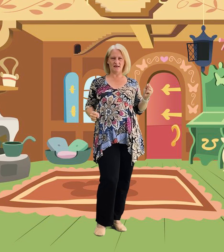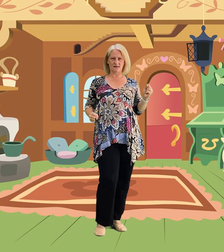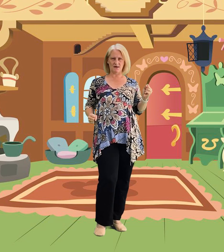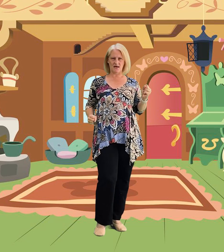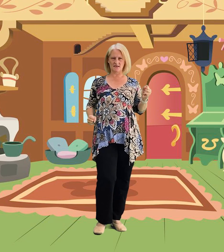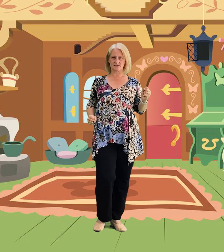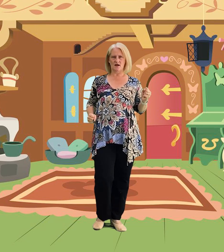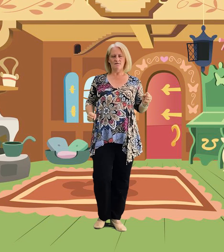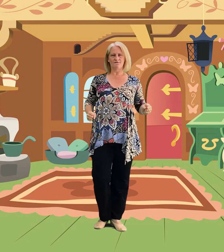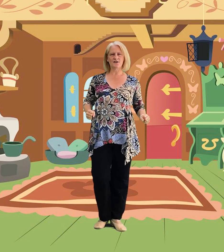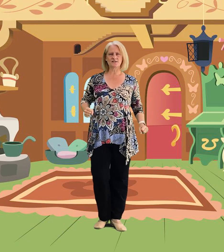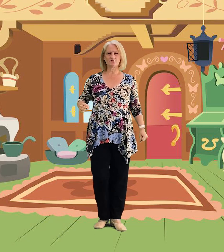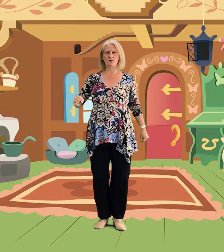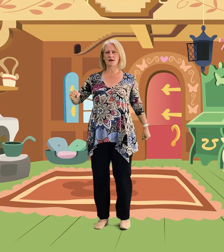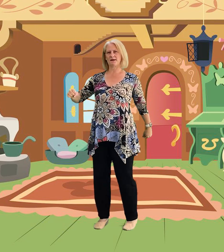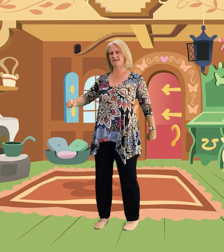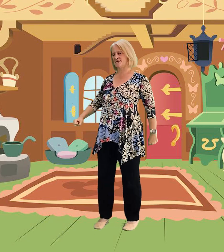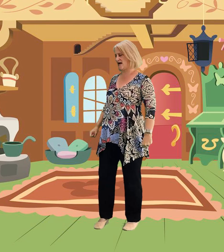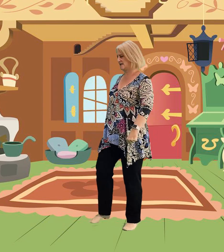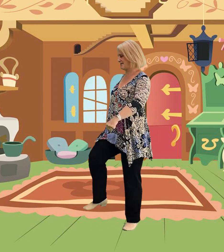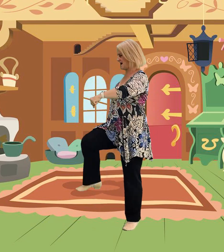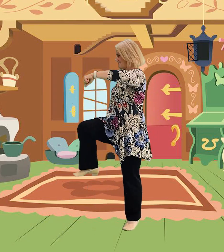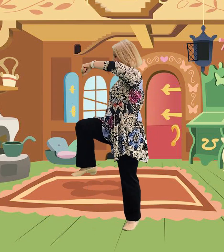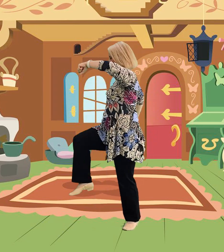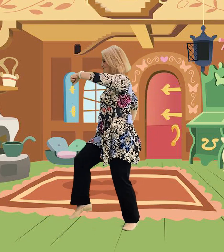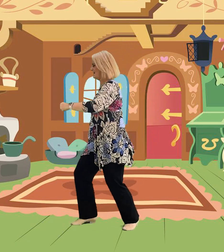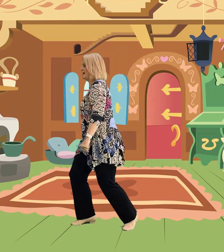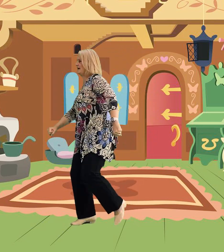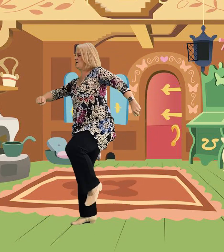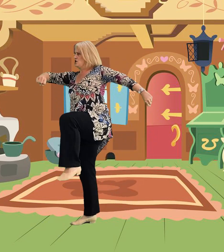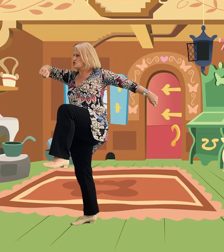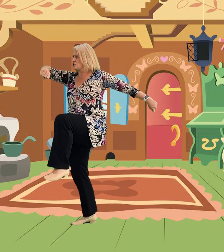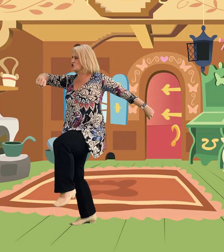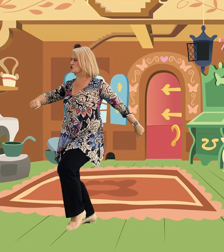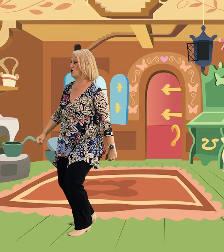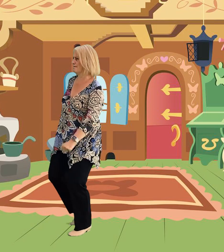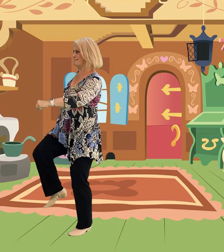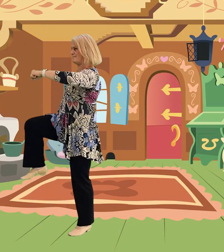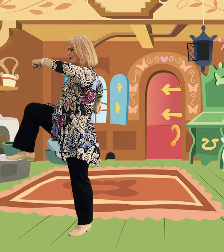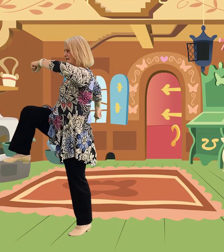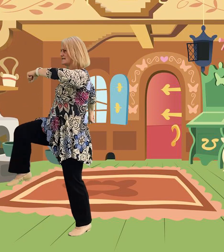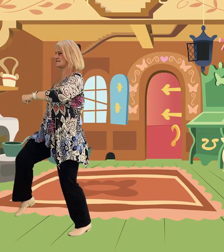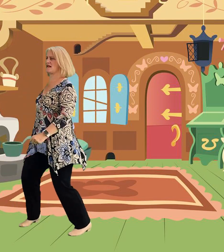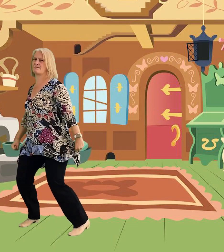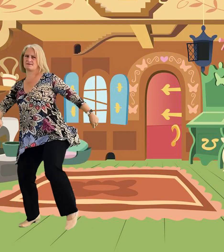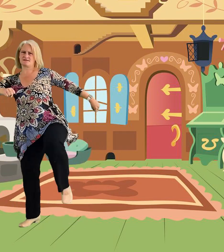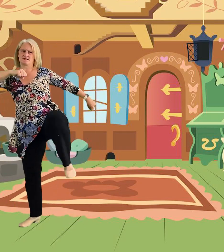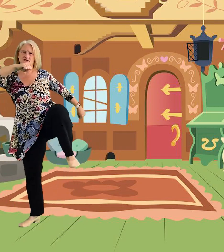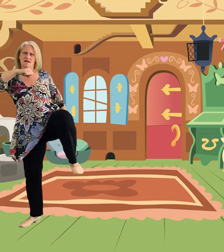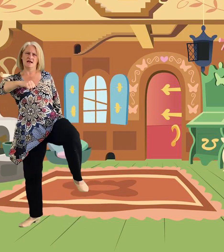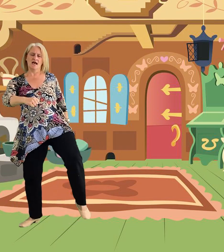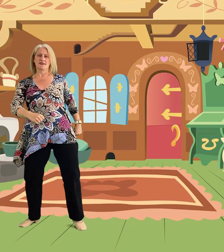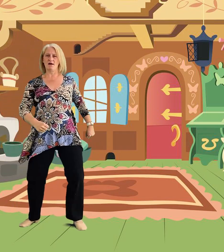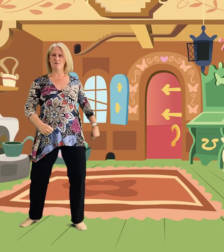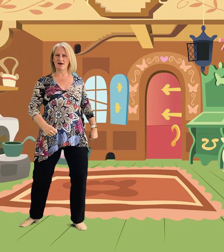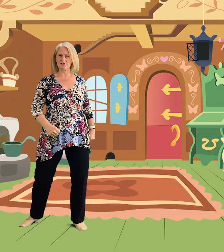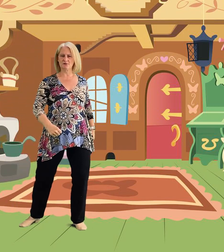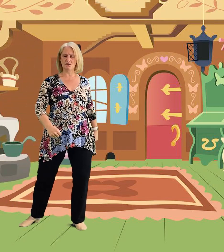the bears. First of all, we're going to be Daddy Bear. Big, stompy steps. Then we're going to be Mummy